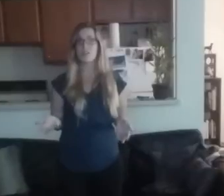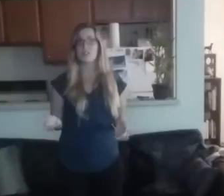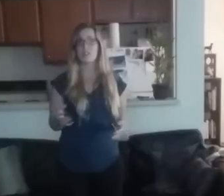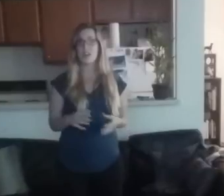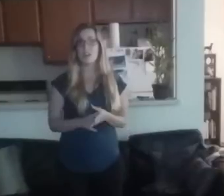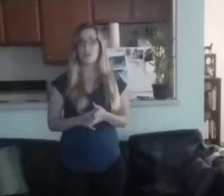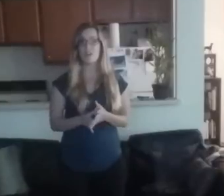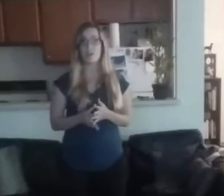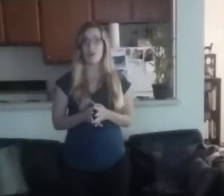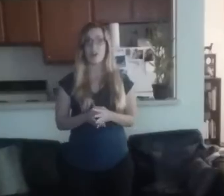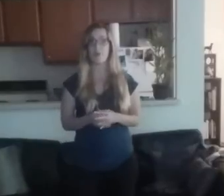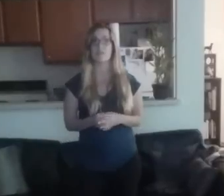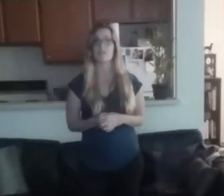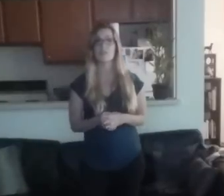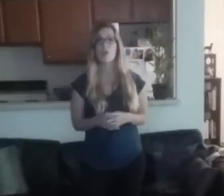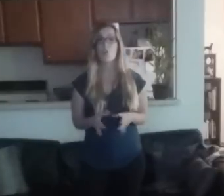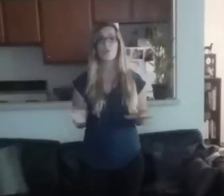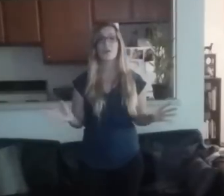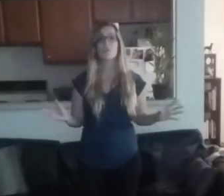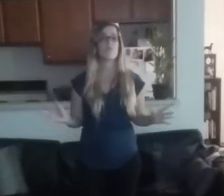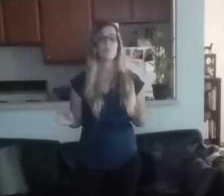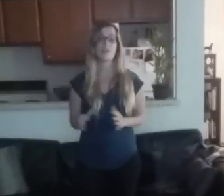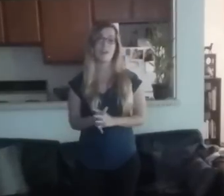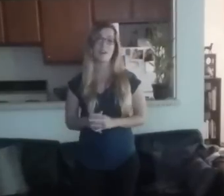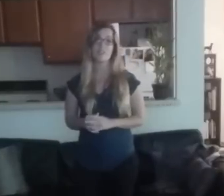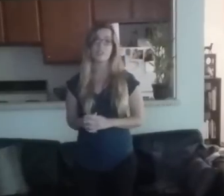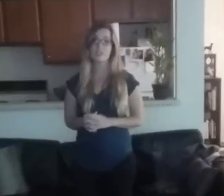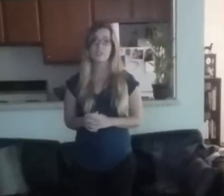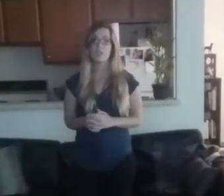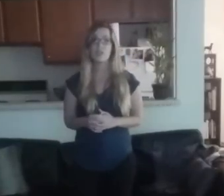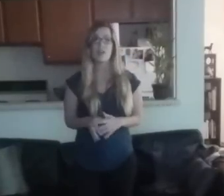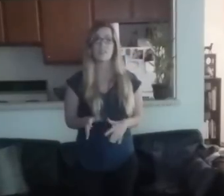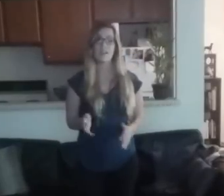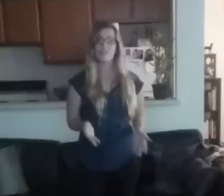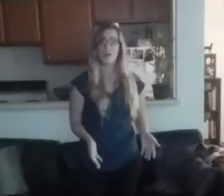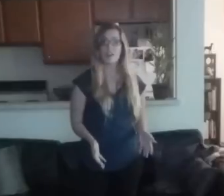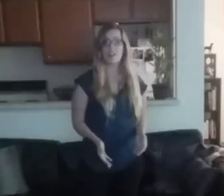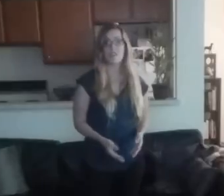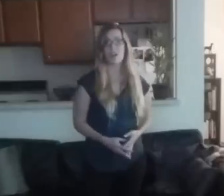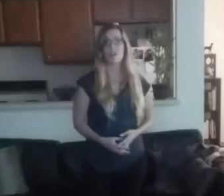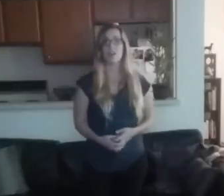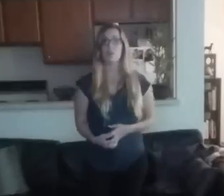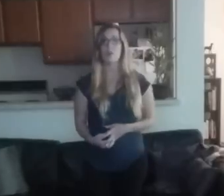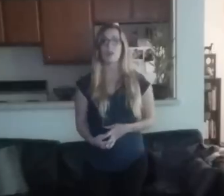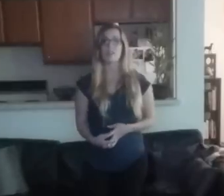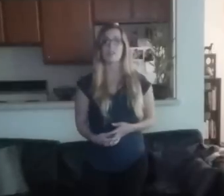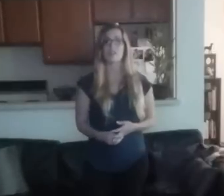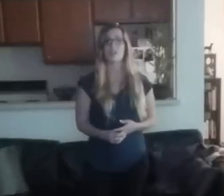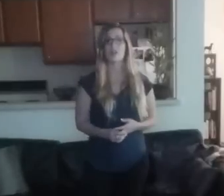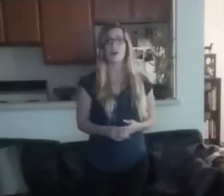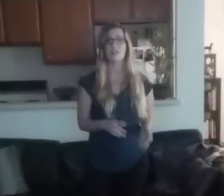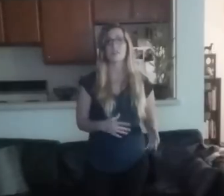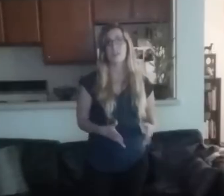the tightening of our neck muscles without even being conscious. Dr. Heinen of Heinen Chiropractic